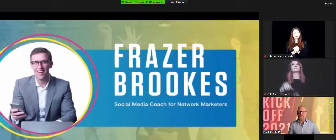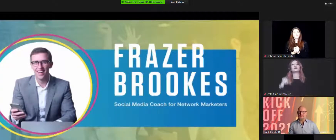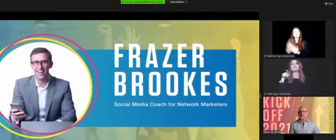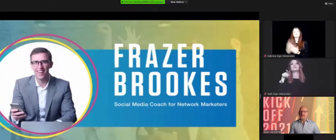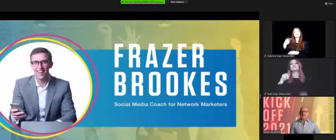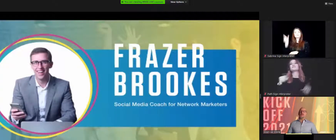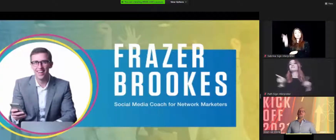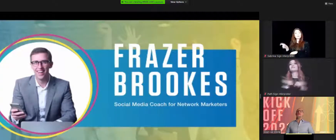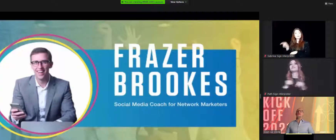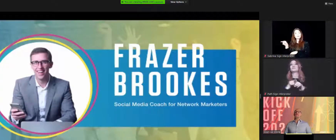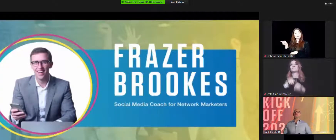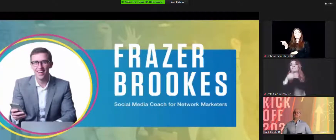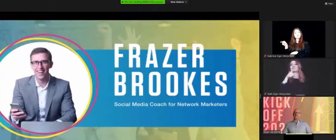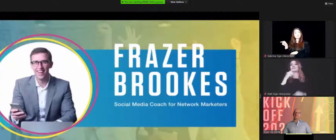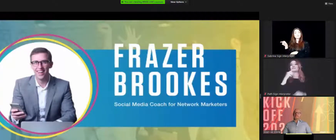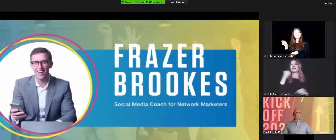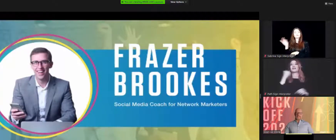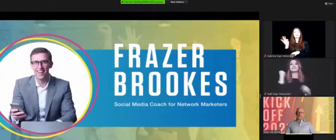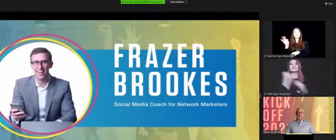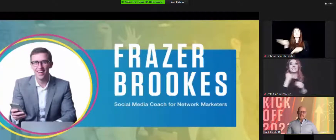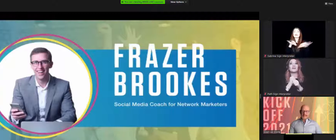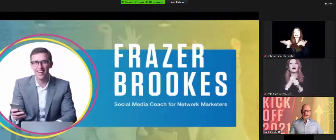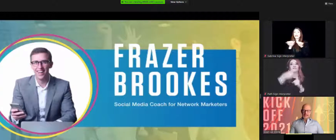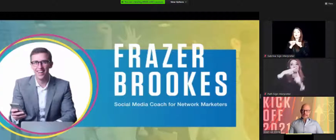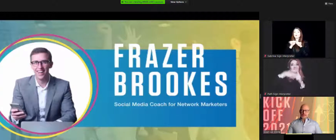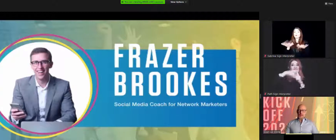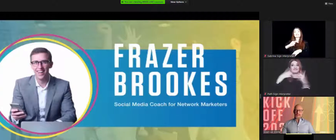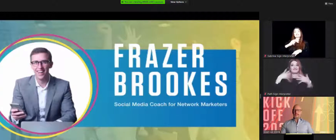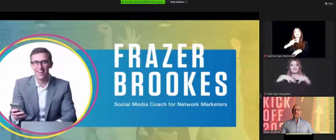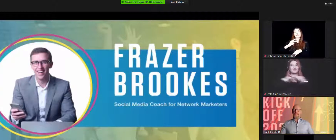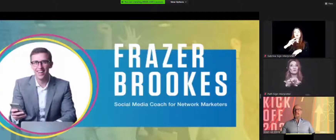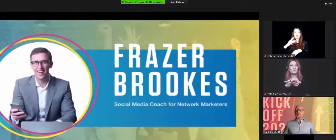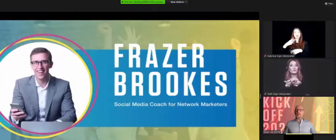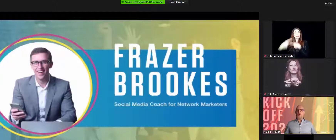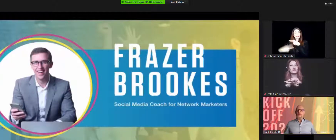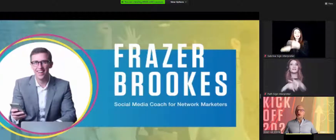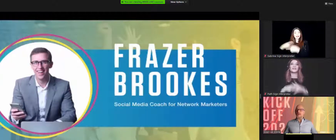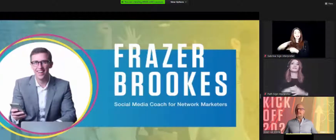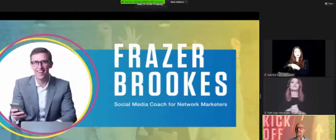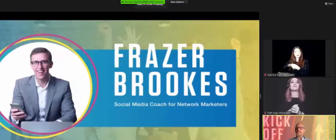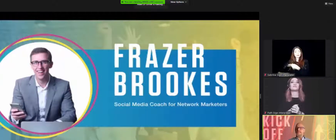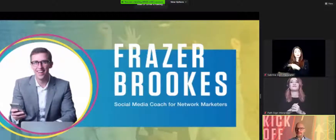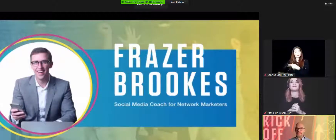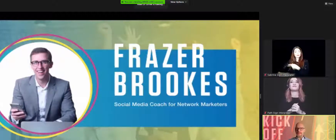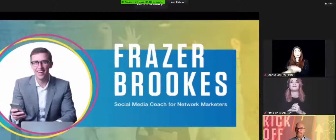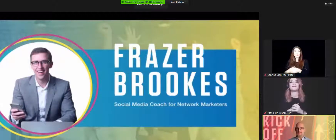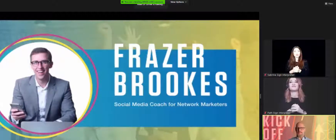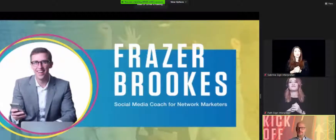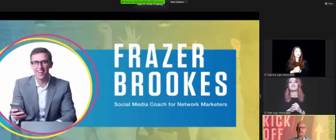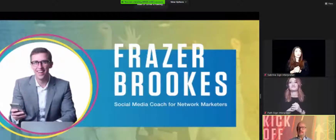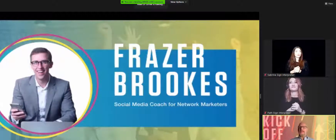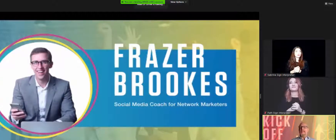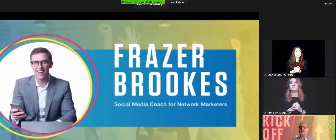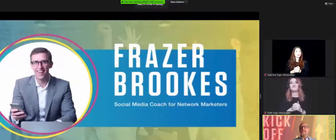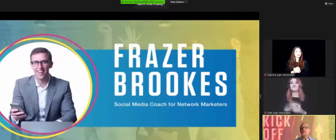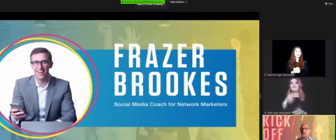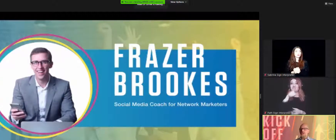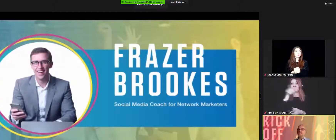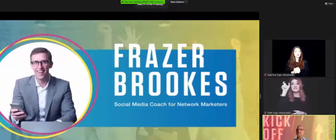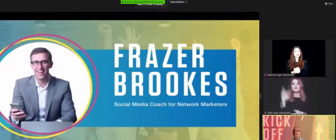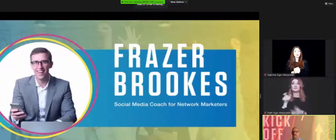networkers. The first meeting he had was in the womb of his mother. He